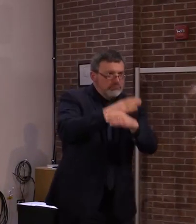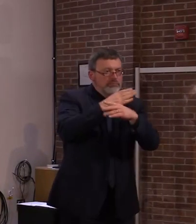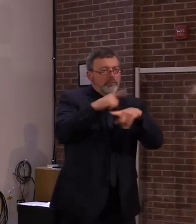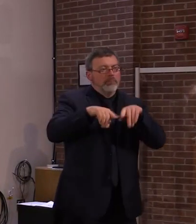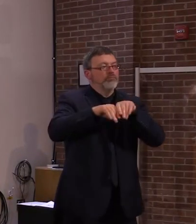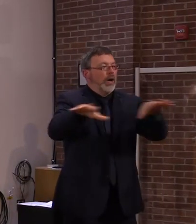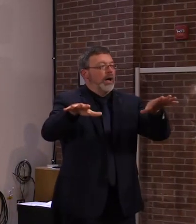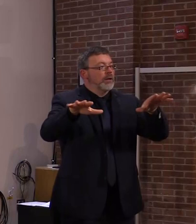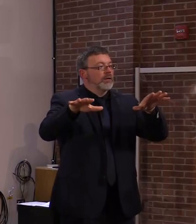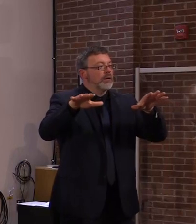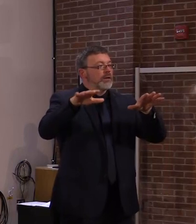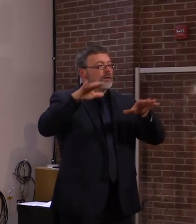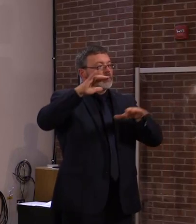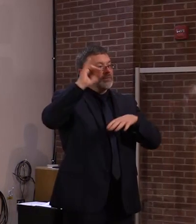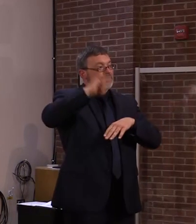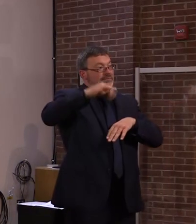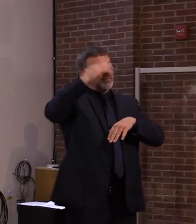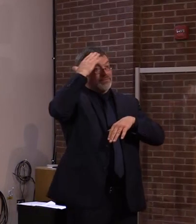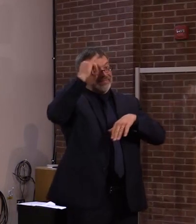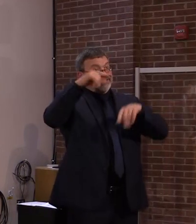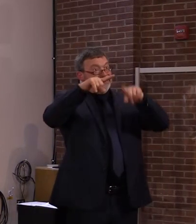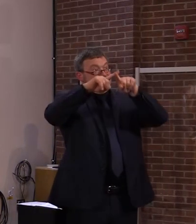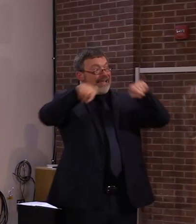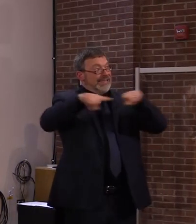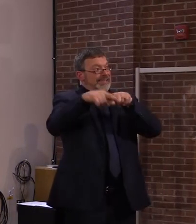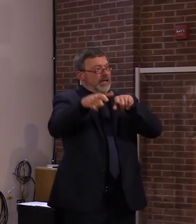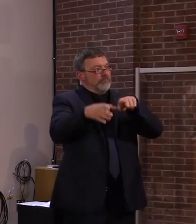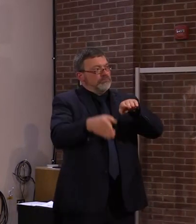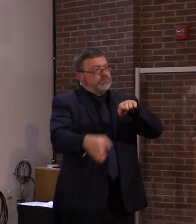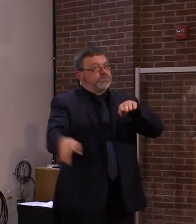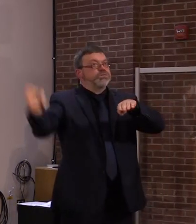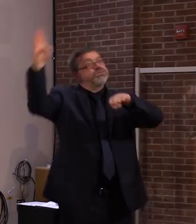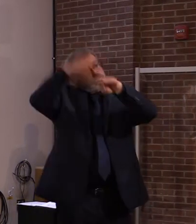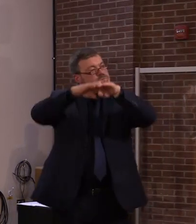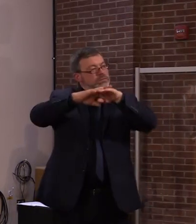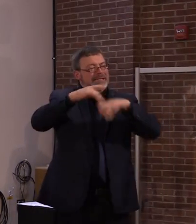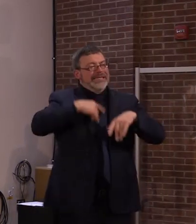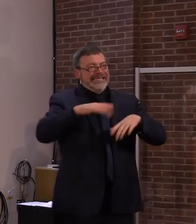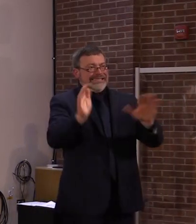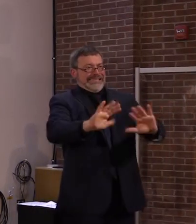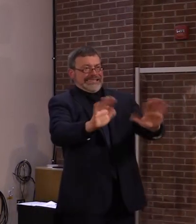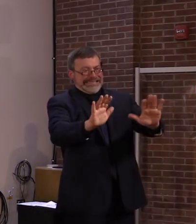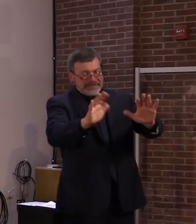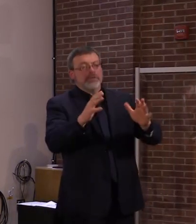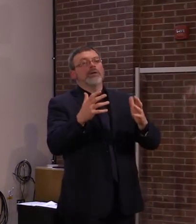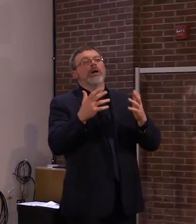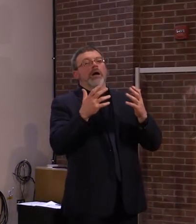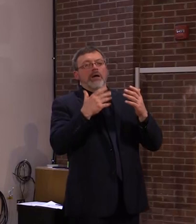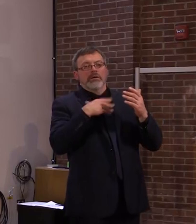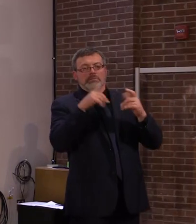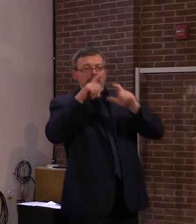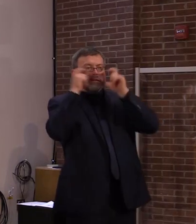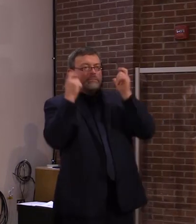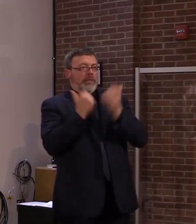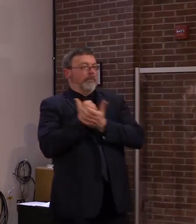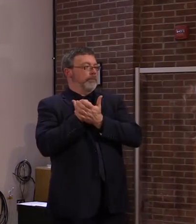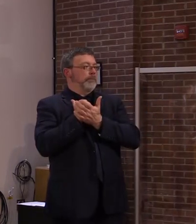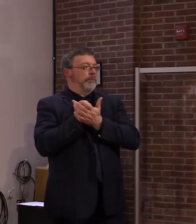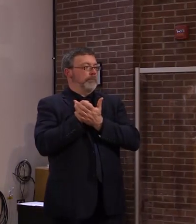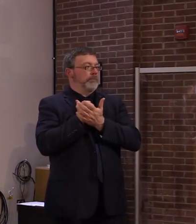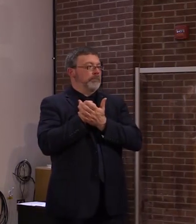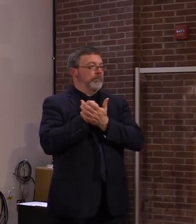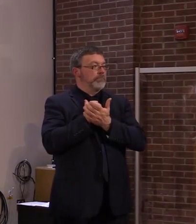guidance during the Delta surge. So there are people who are vaccinated who you